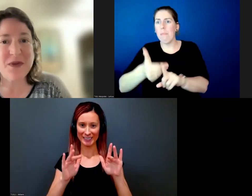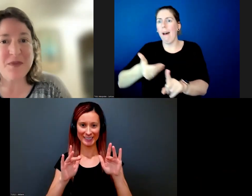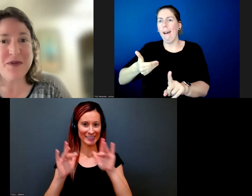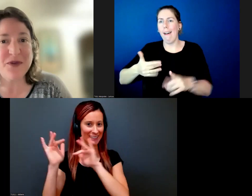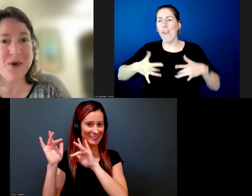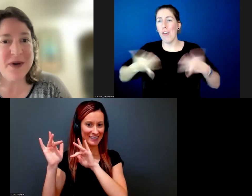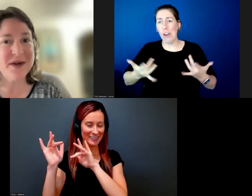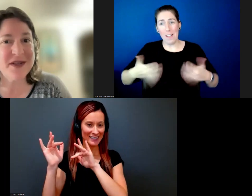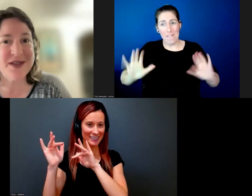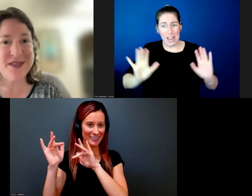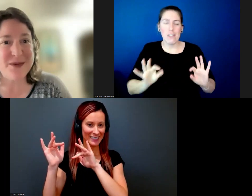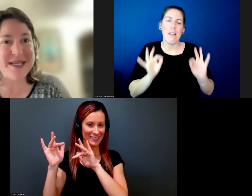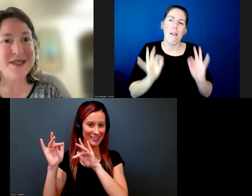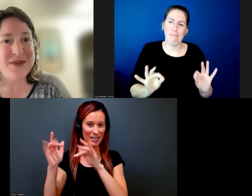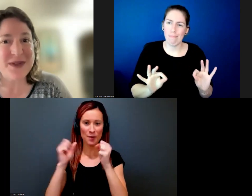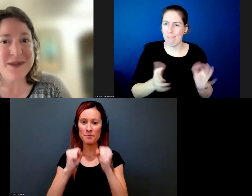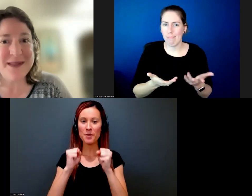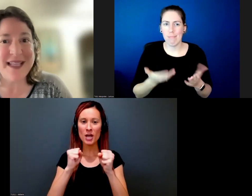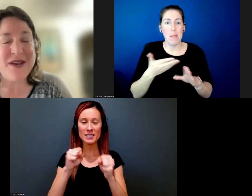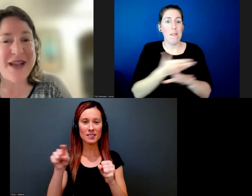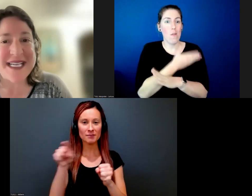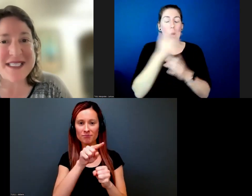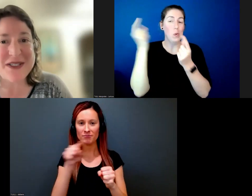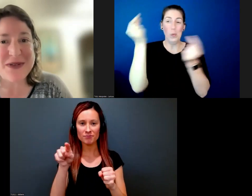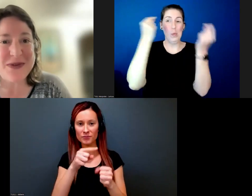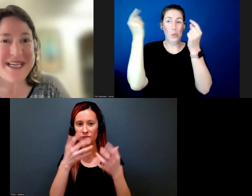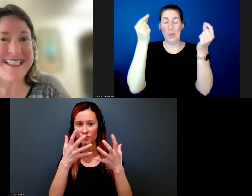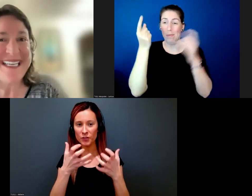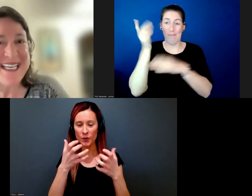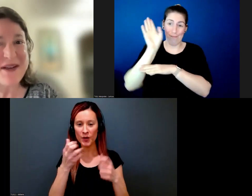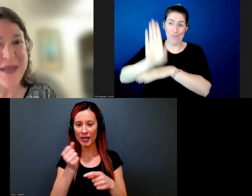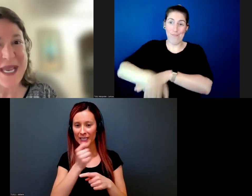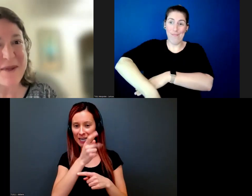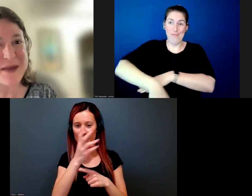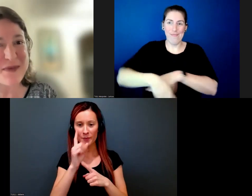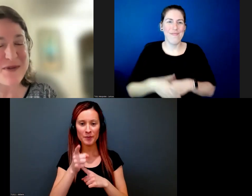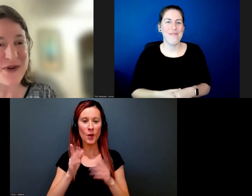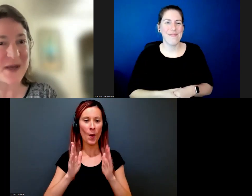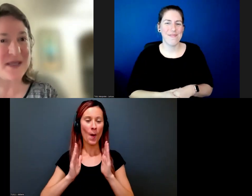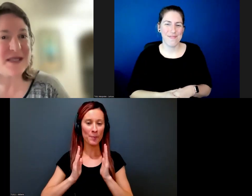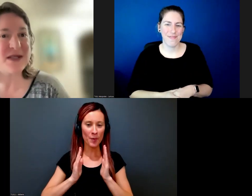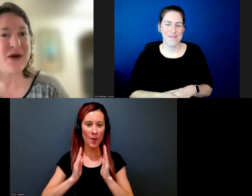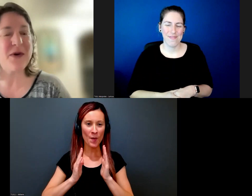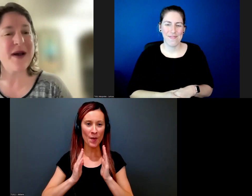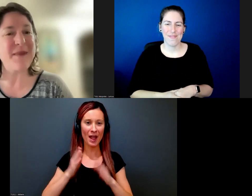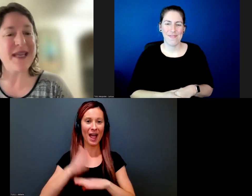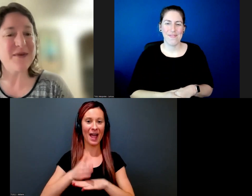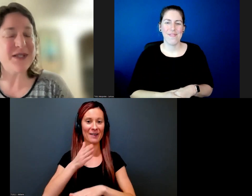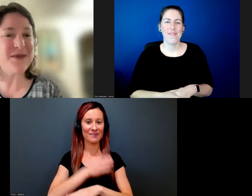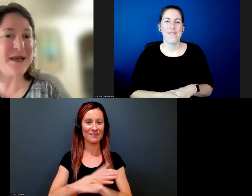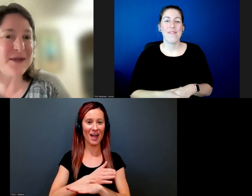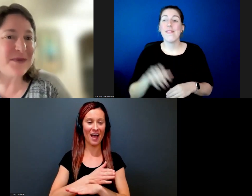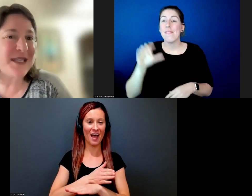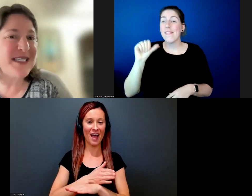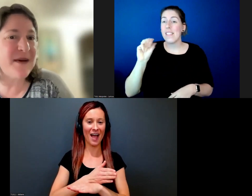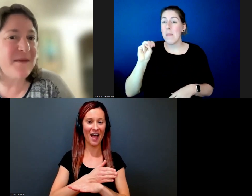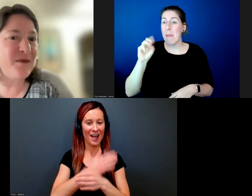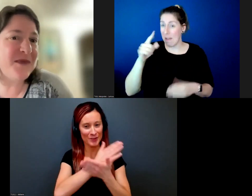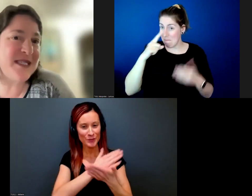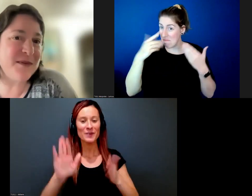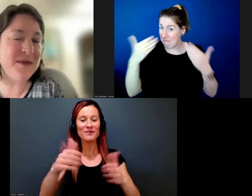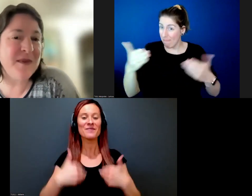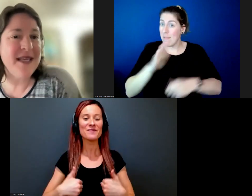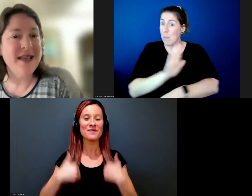grace before the rest of your life has to pick up and move on. So Amanda, would you be able to play